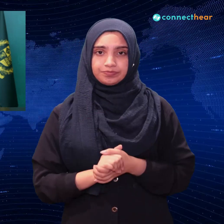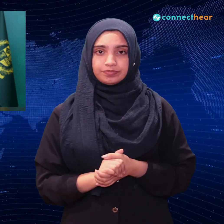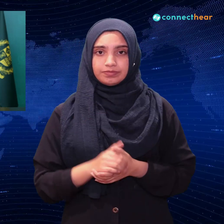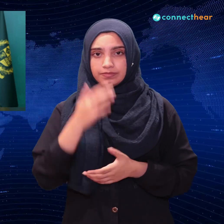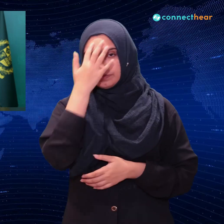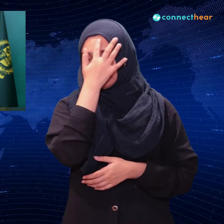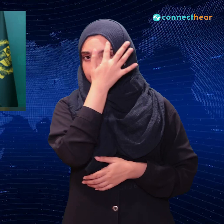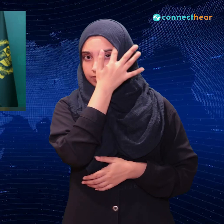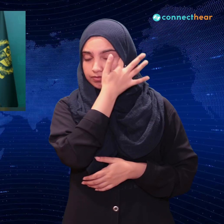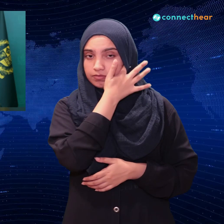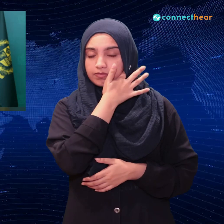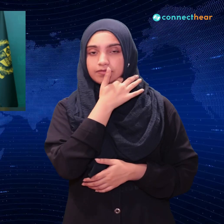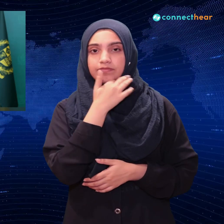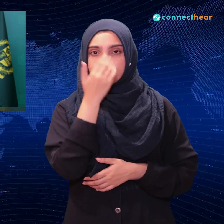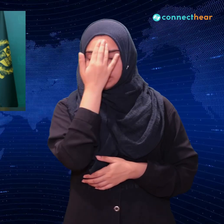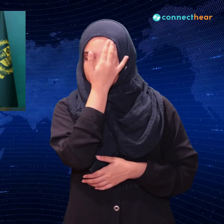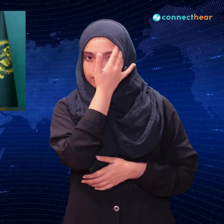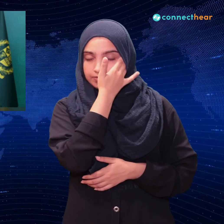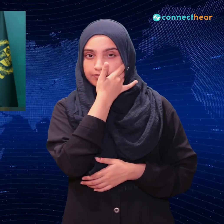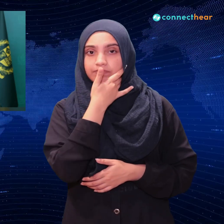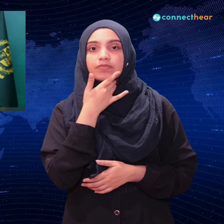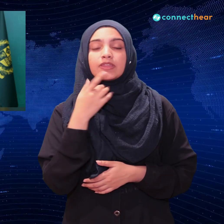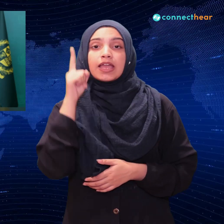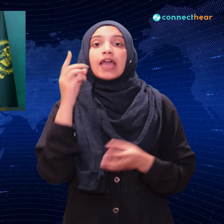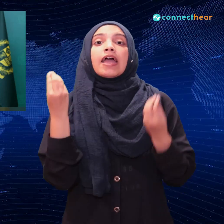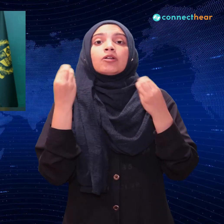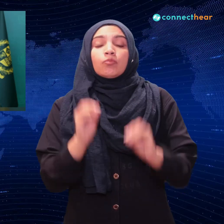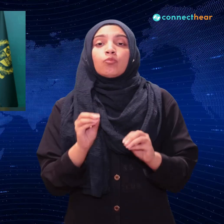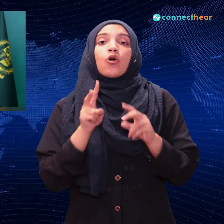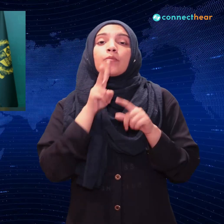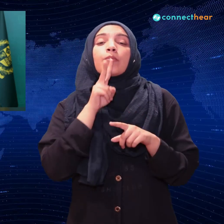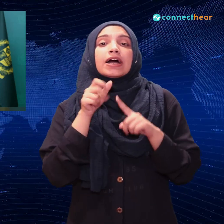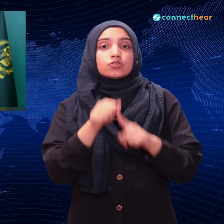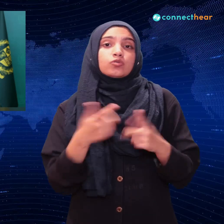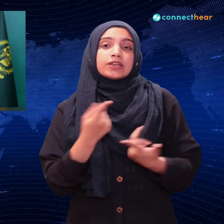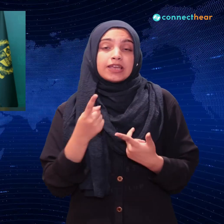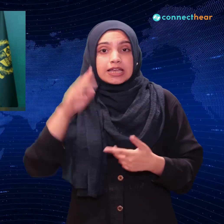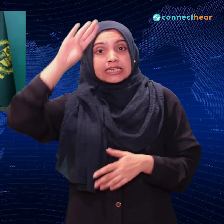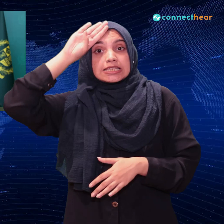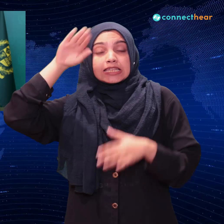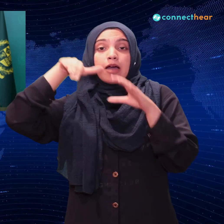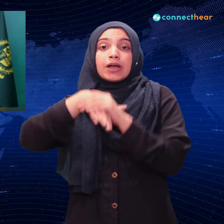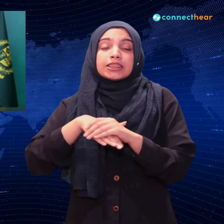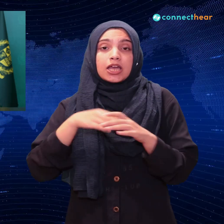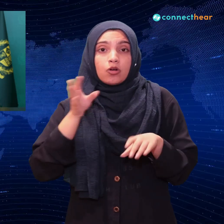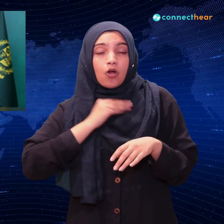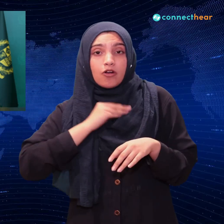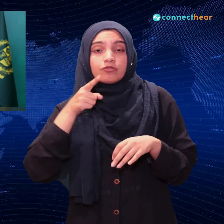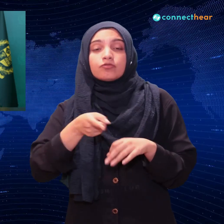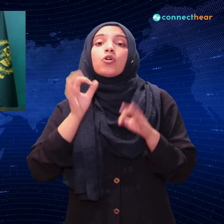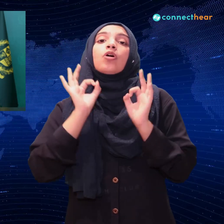Mr. President, the worst and most pervasive form of Islamophobia now rules India. The